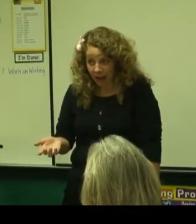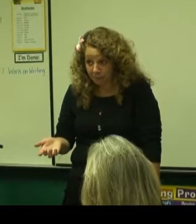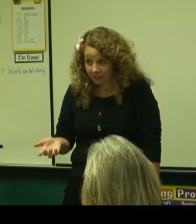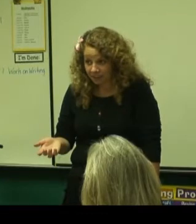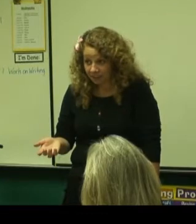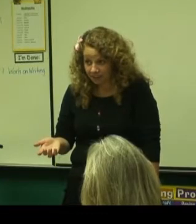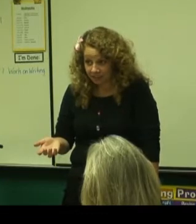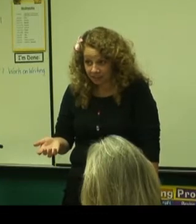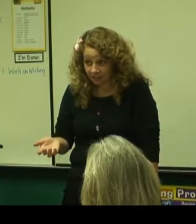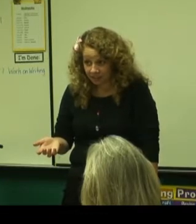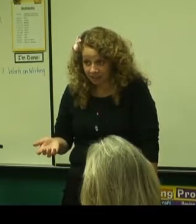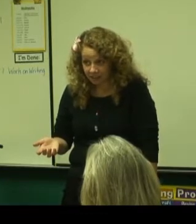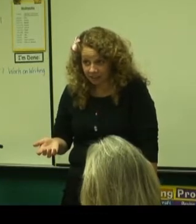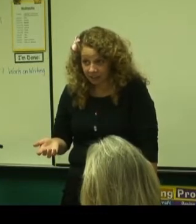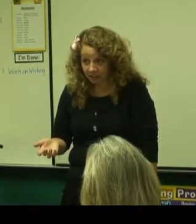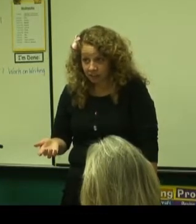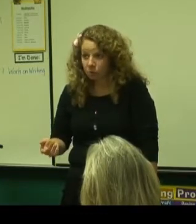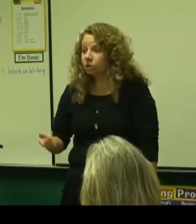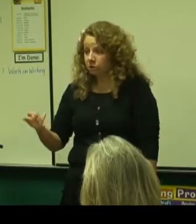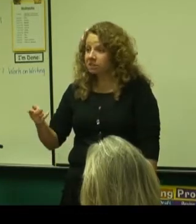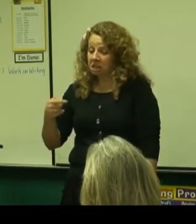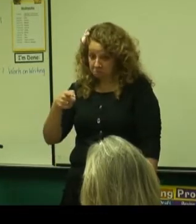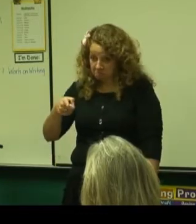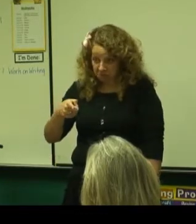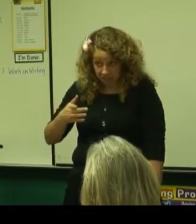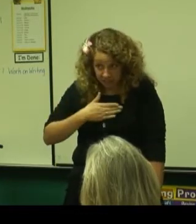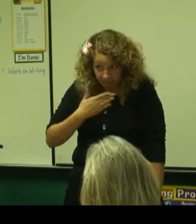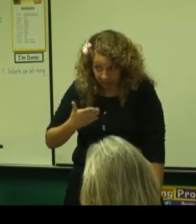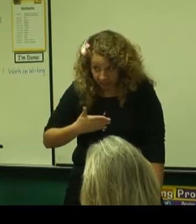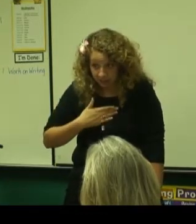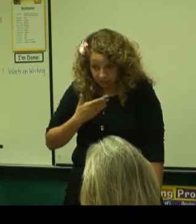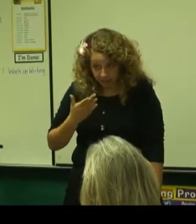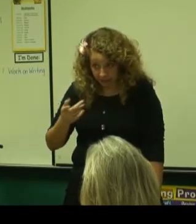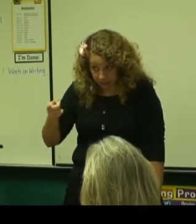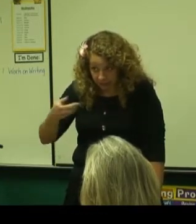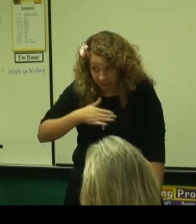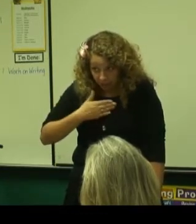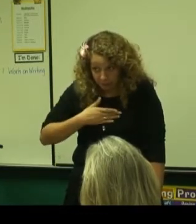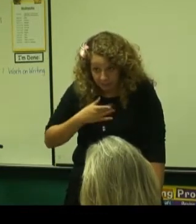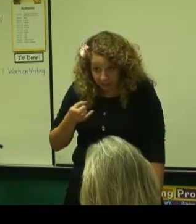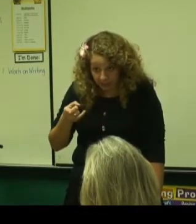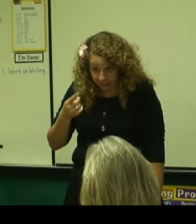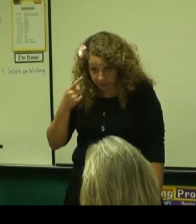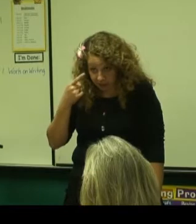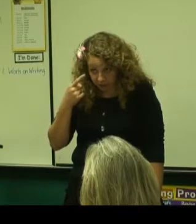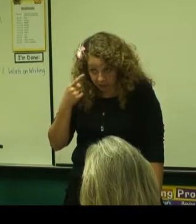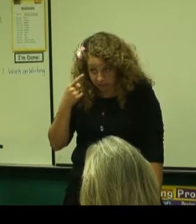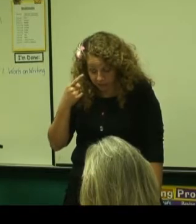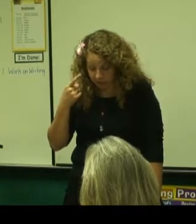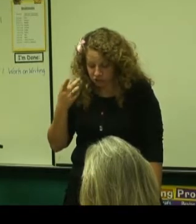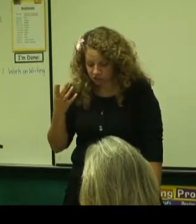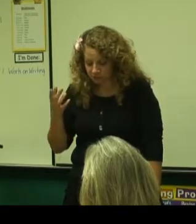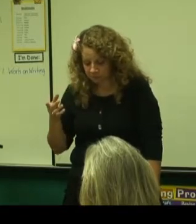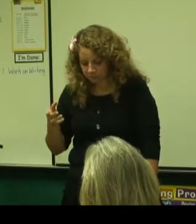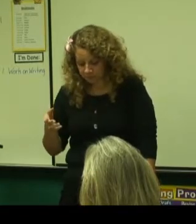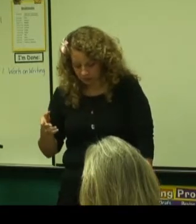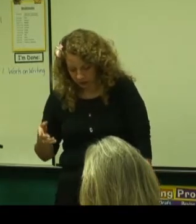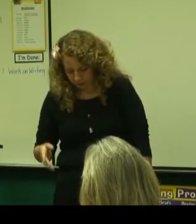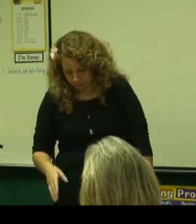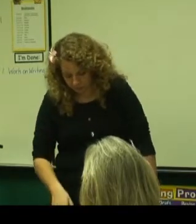happy. He, happy, he. Yeah. Well, you could say, is he like he happy? He. You're asking a question. But this